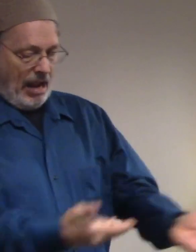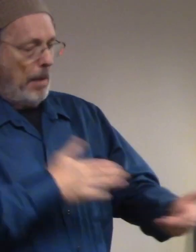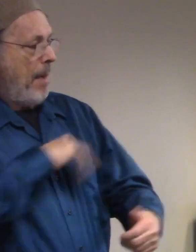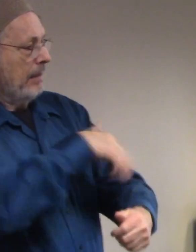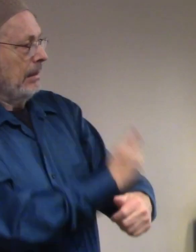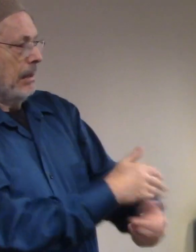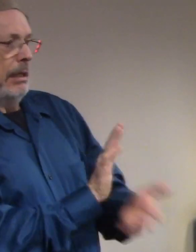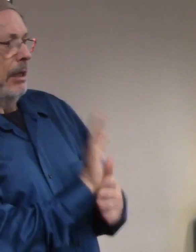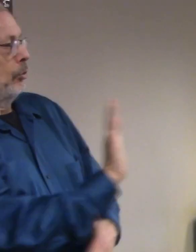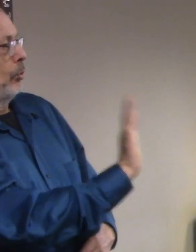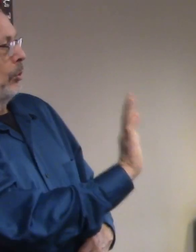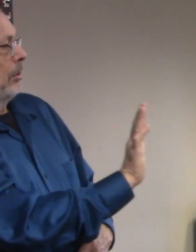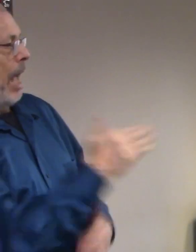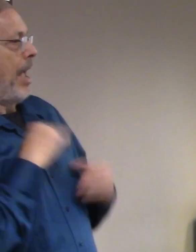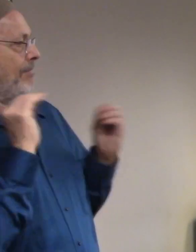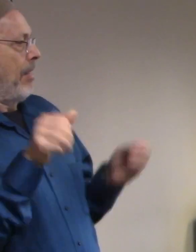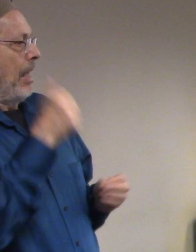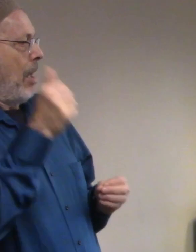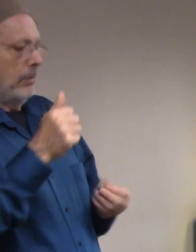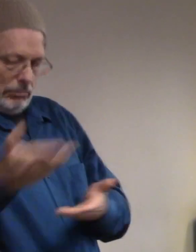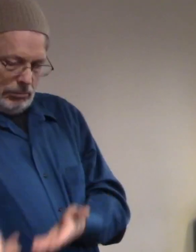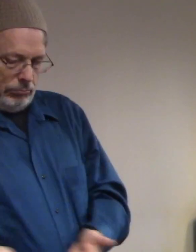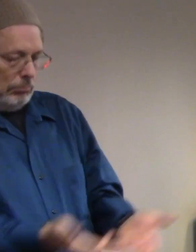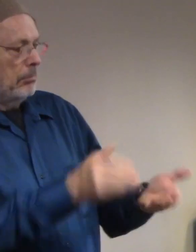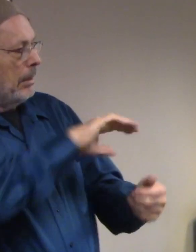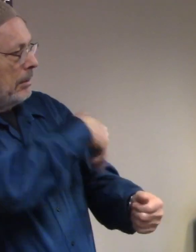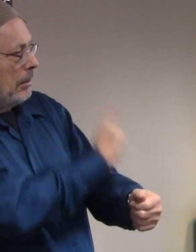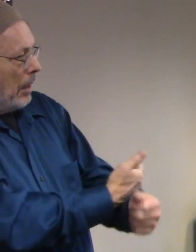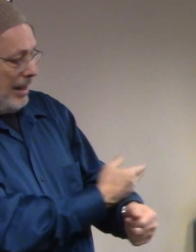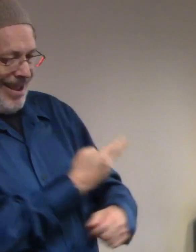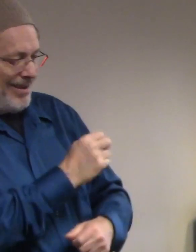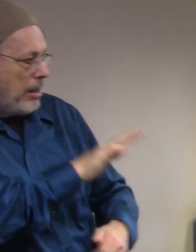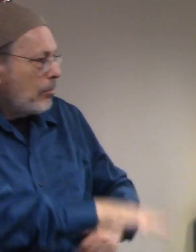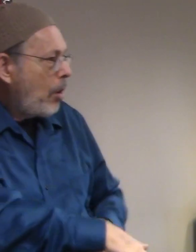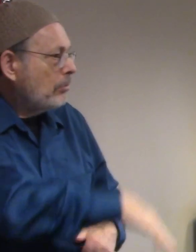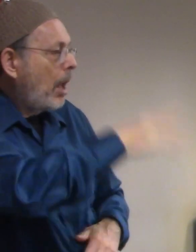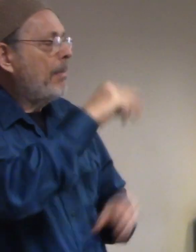son, he's yours. And he grows up in the house of prophethood.